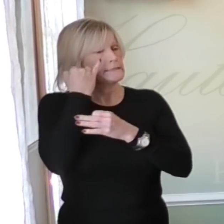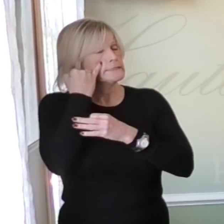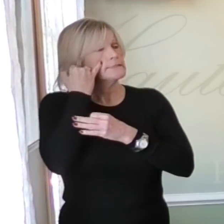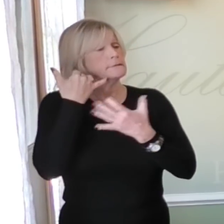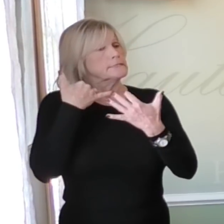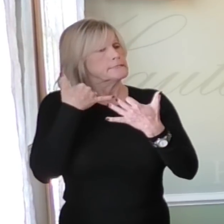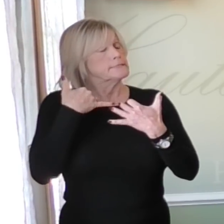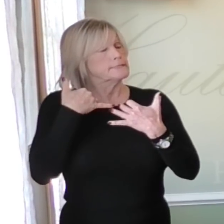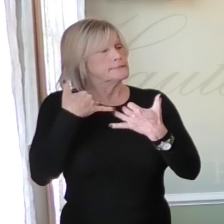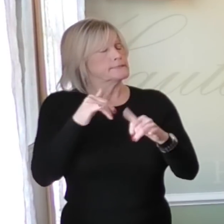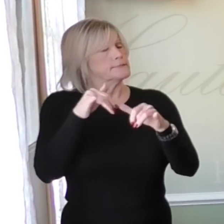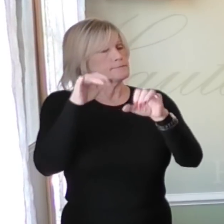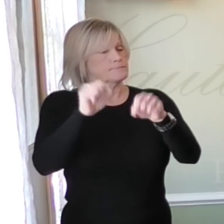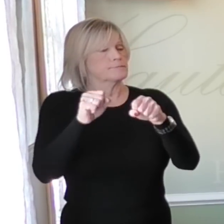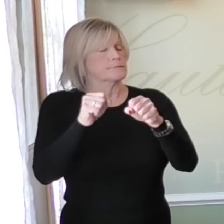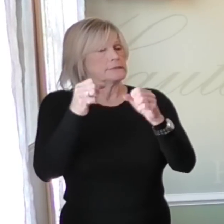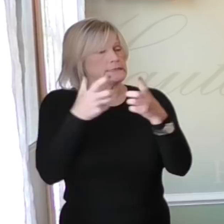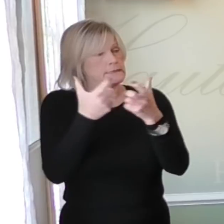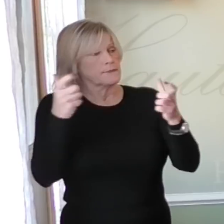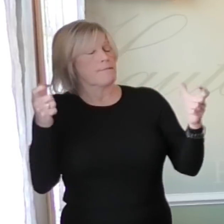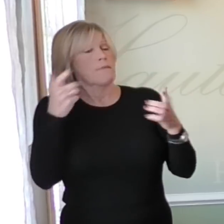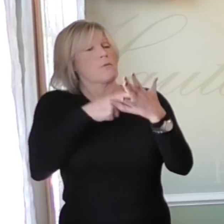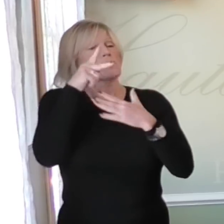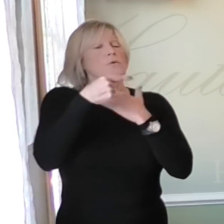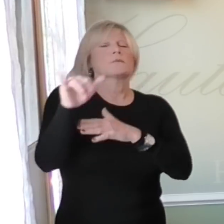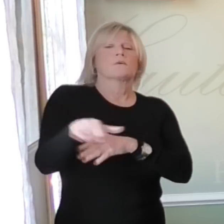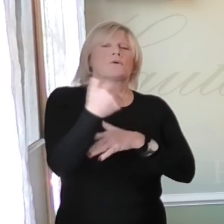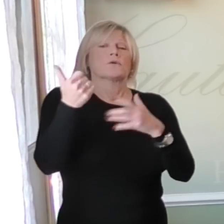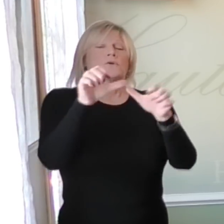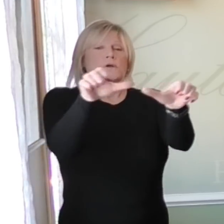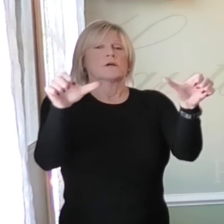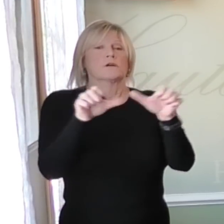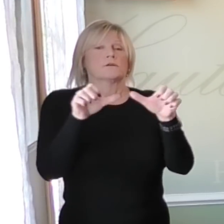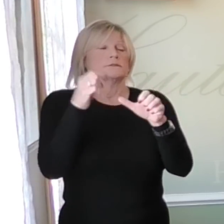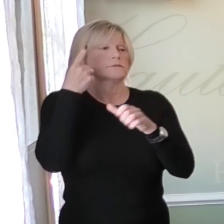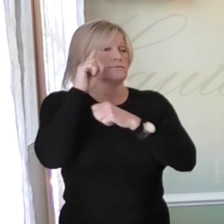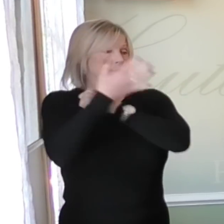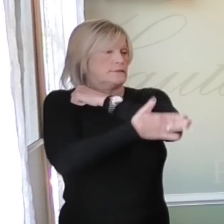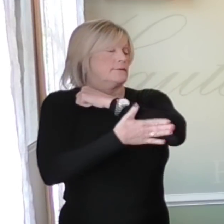feasibility of expanding this program to other areas of our county.